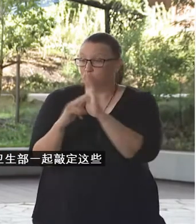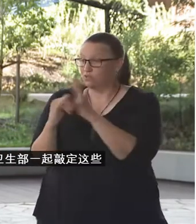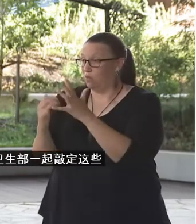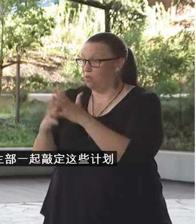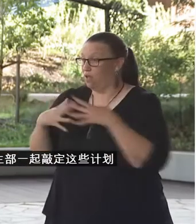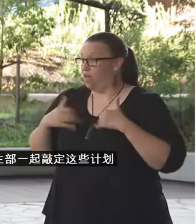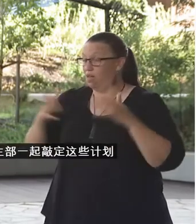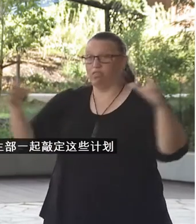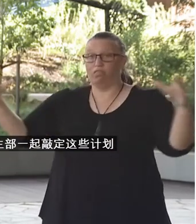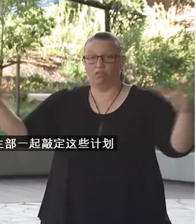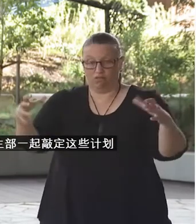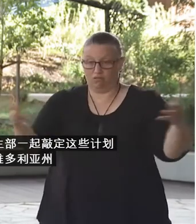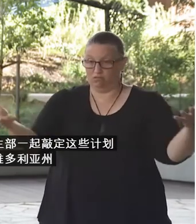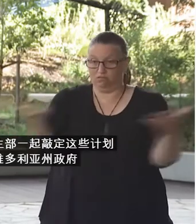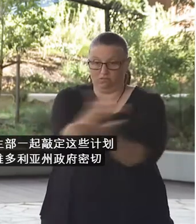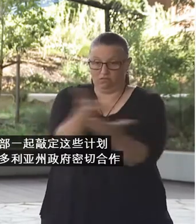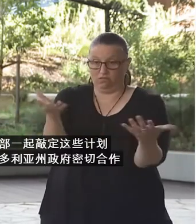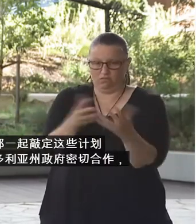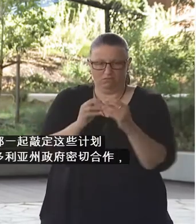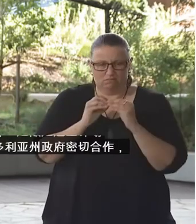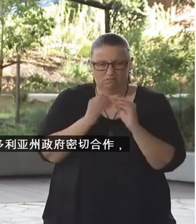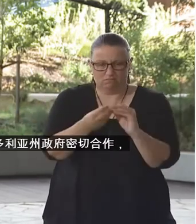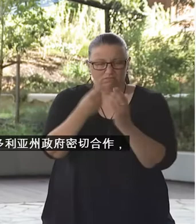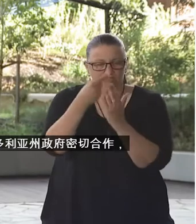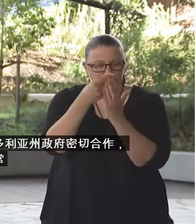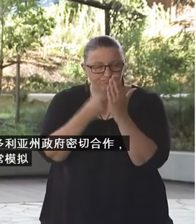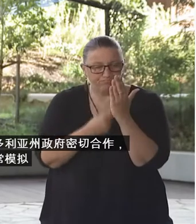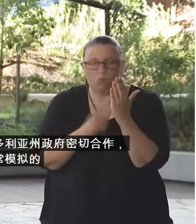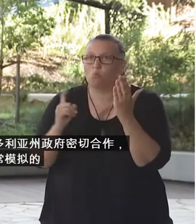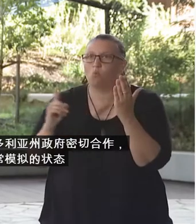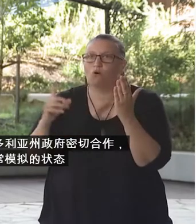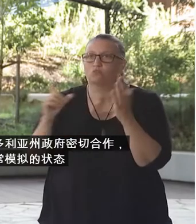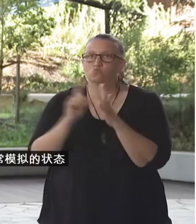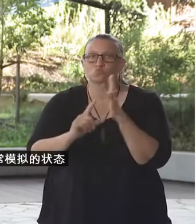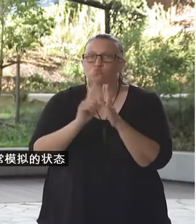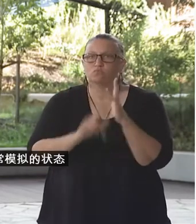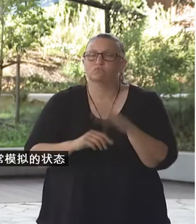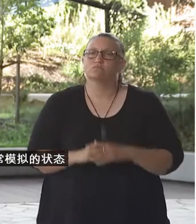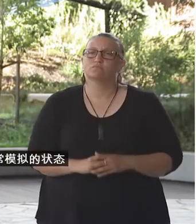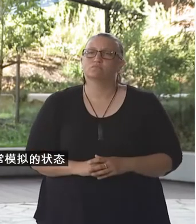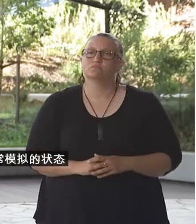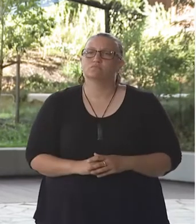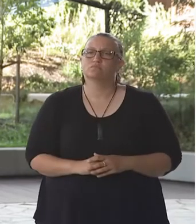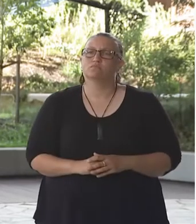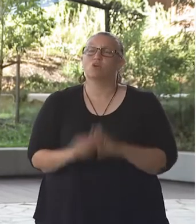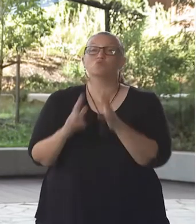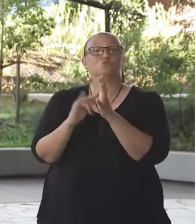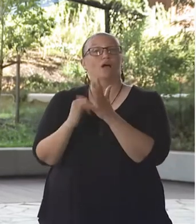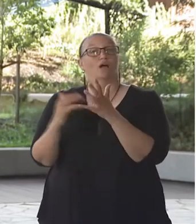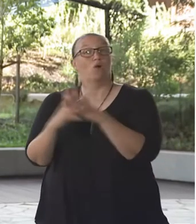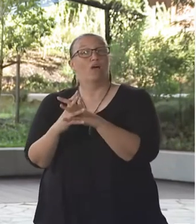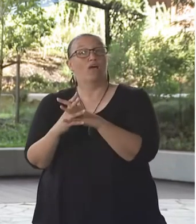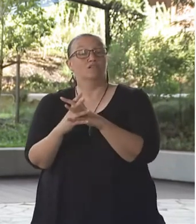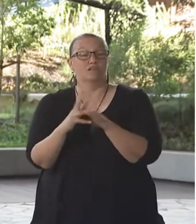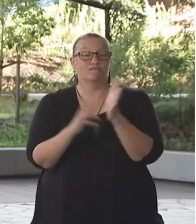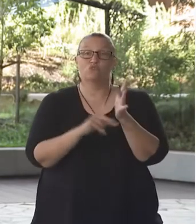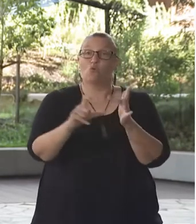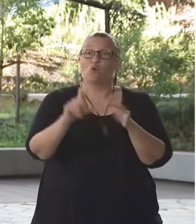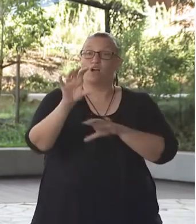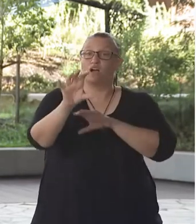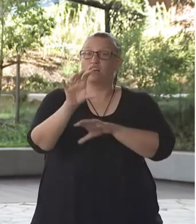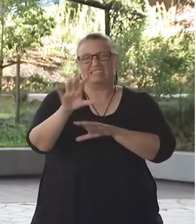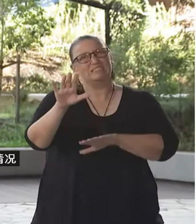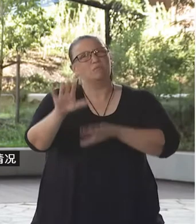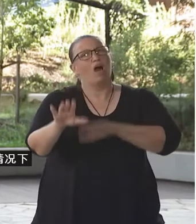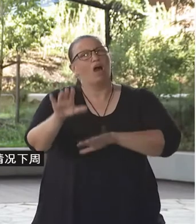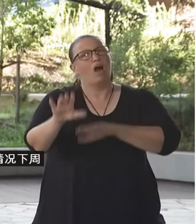are working very closely with the Victorian Government, where we are obviously in a very similar situation in relation to the virus,